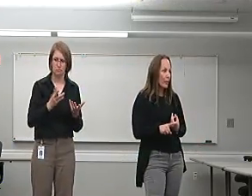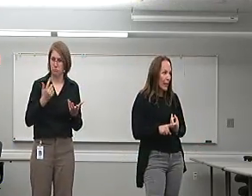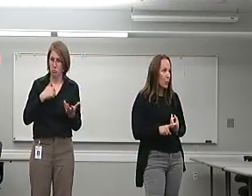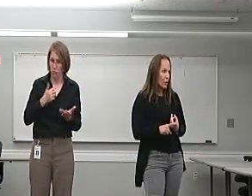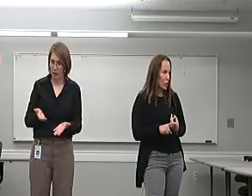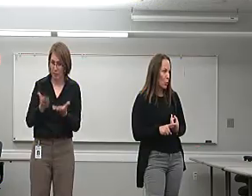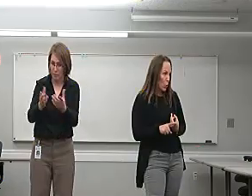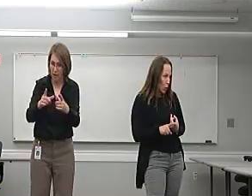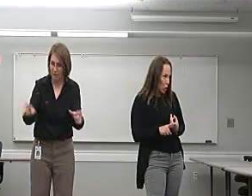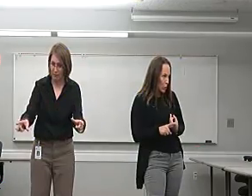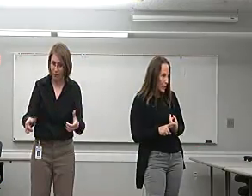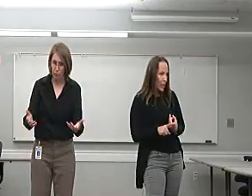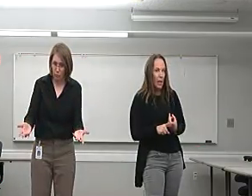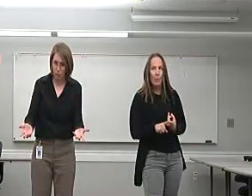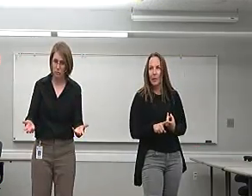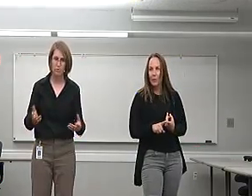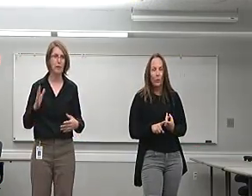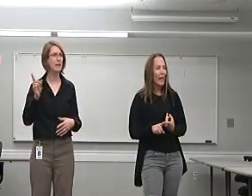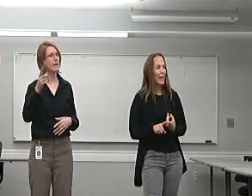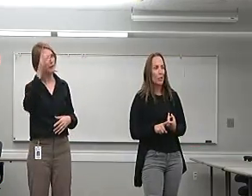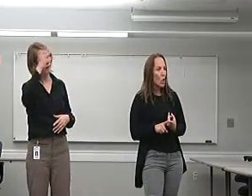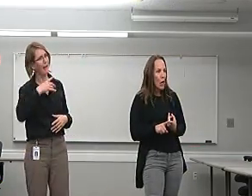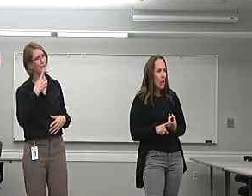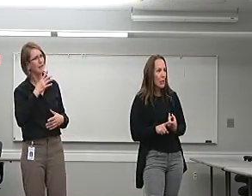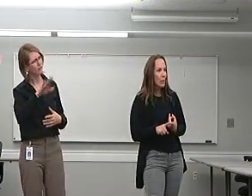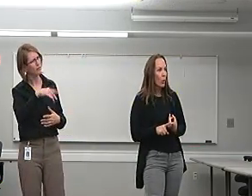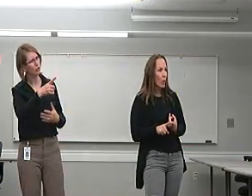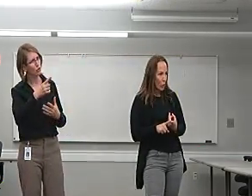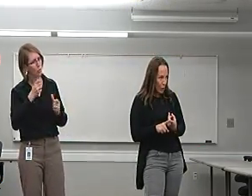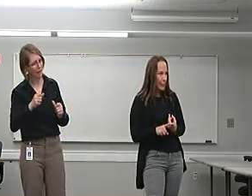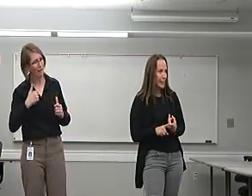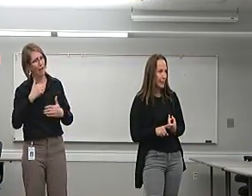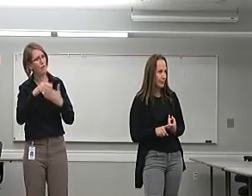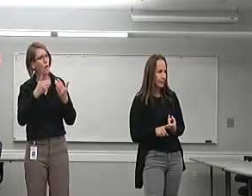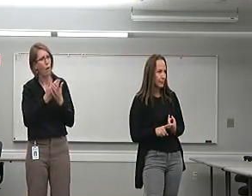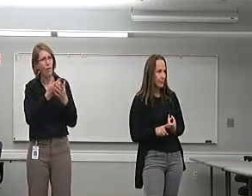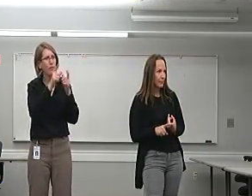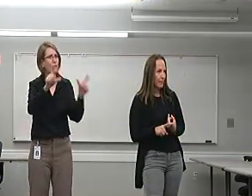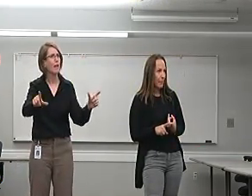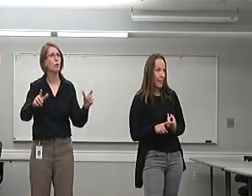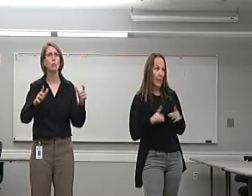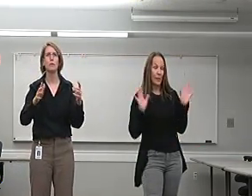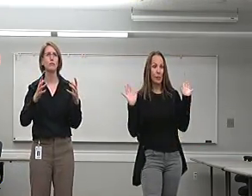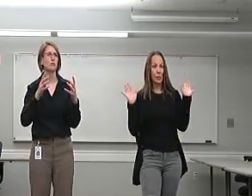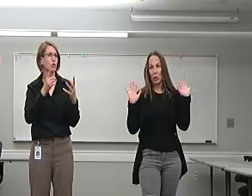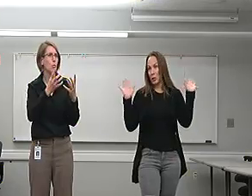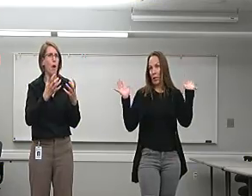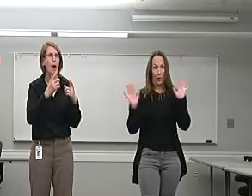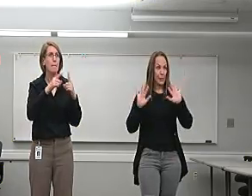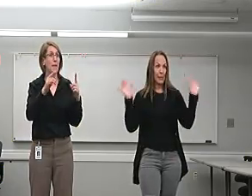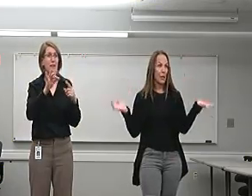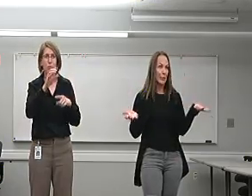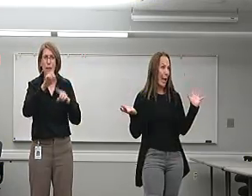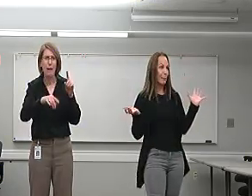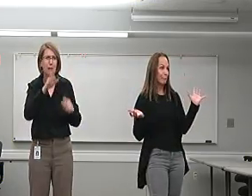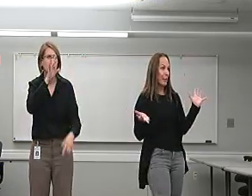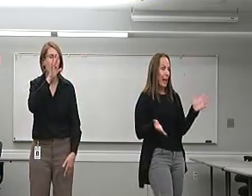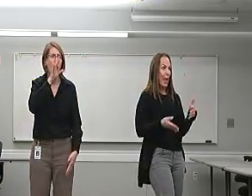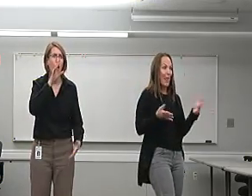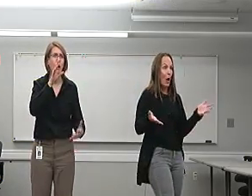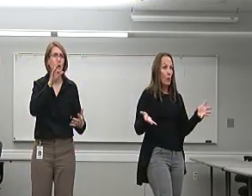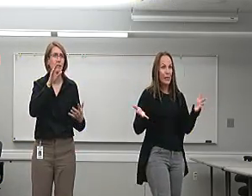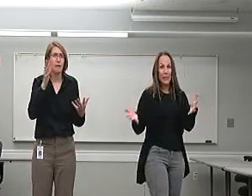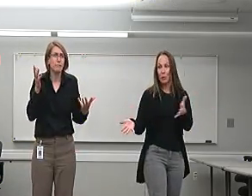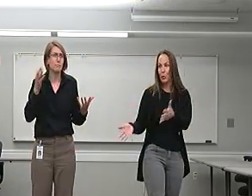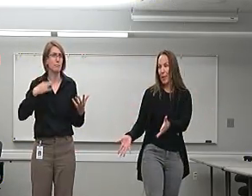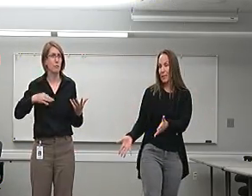world, but if you can't talk, what good is it? Now this is another dad, and that was his perspective